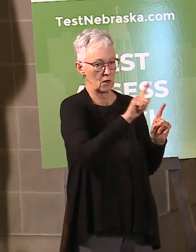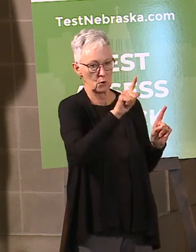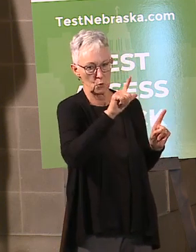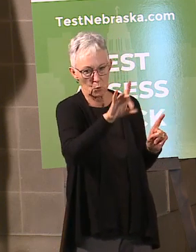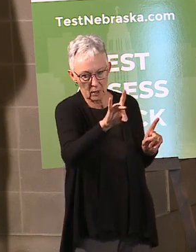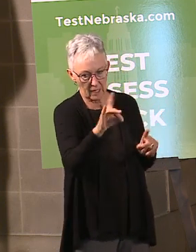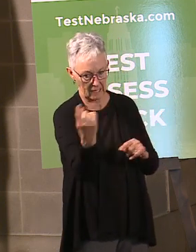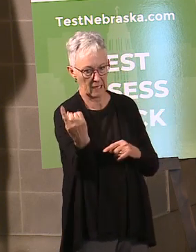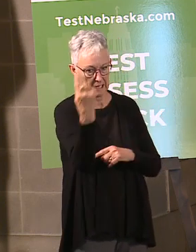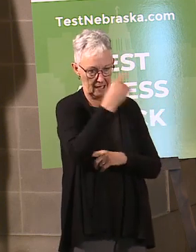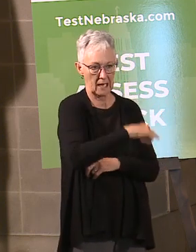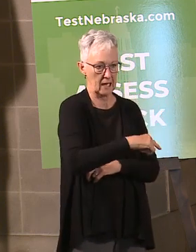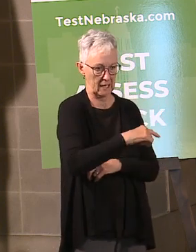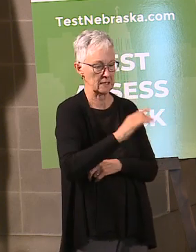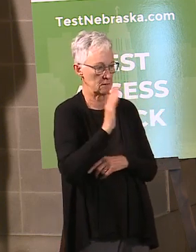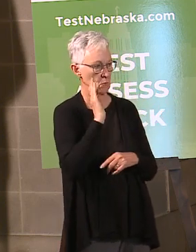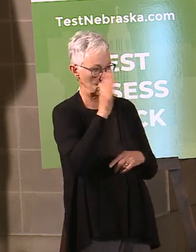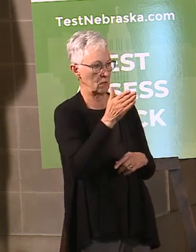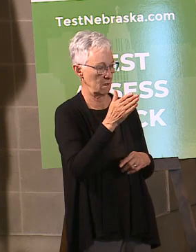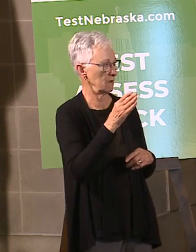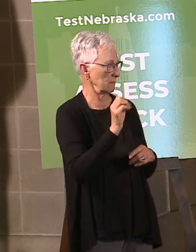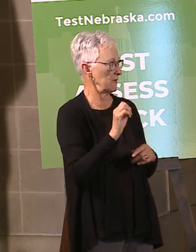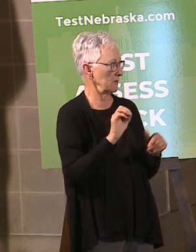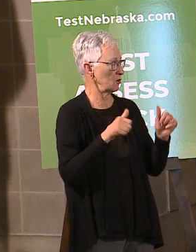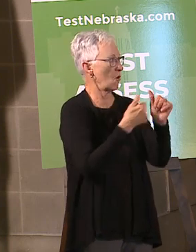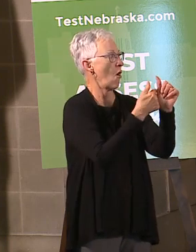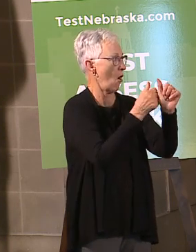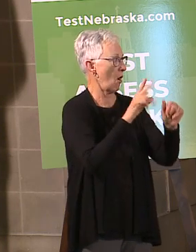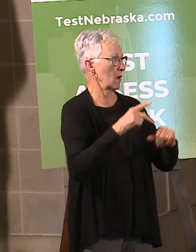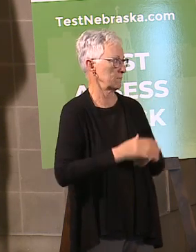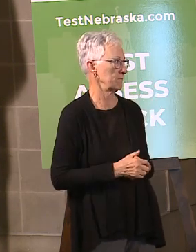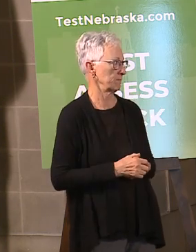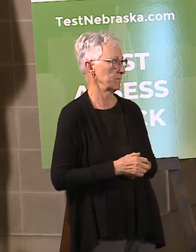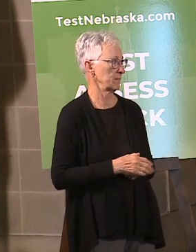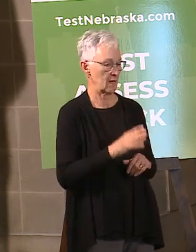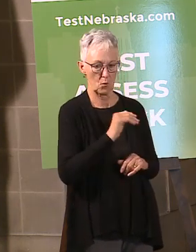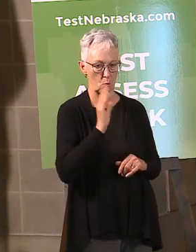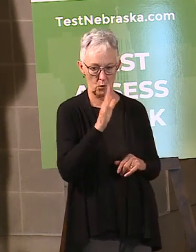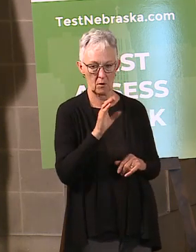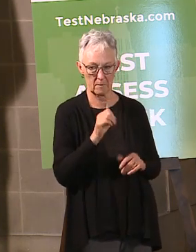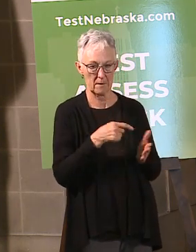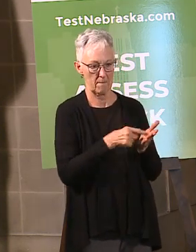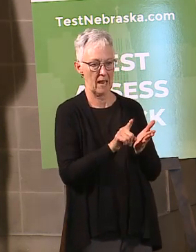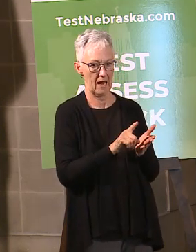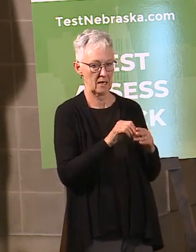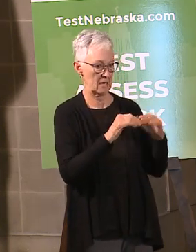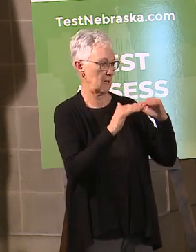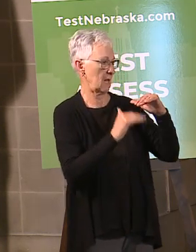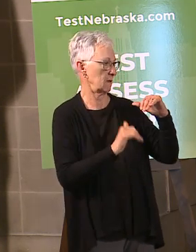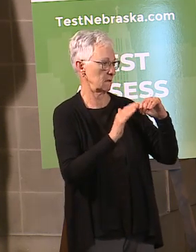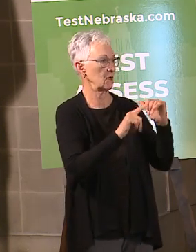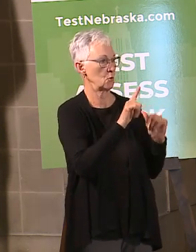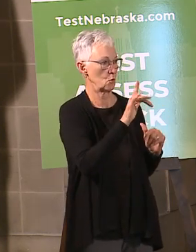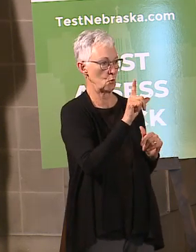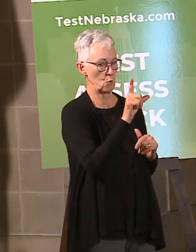the paying within 28 days, but down to paying within 21, because that's the ultimate goal.